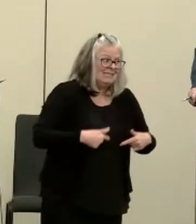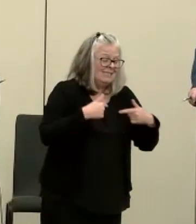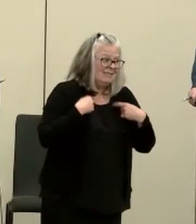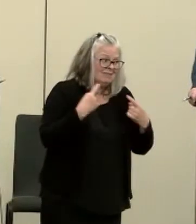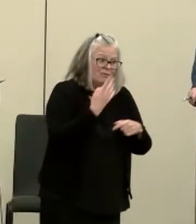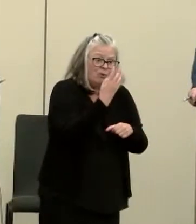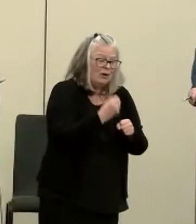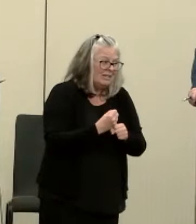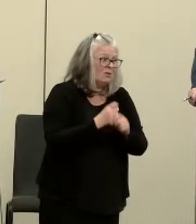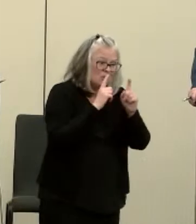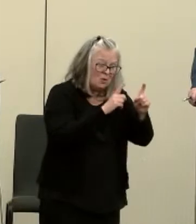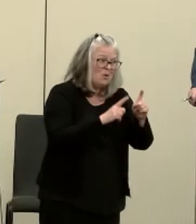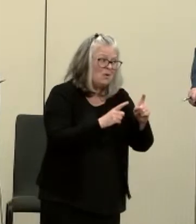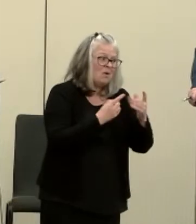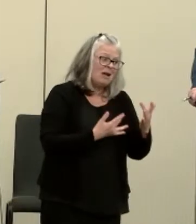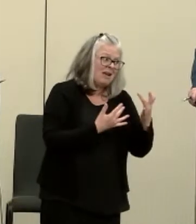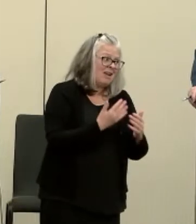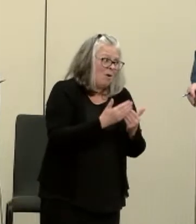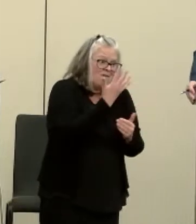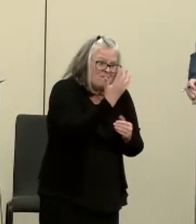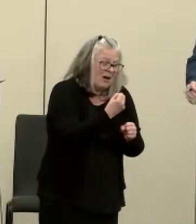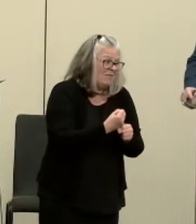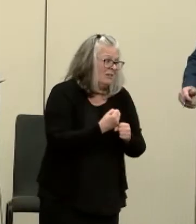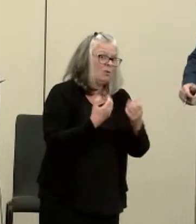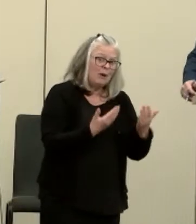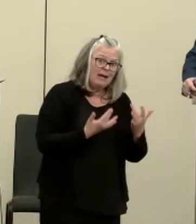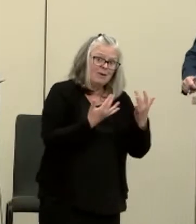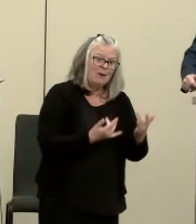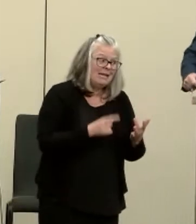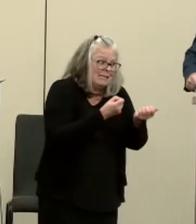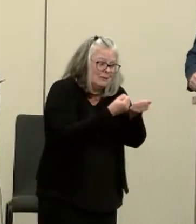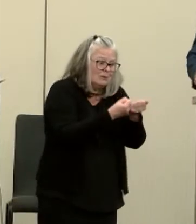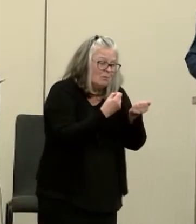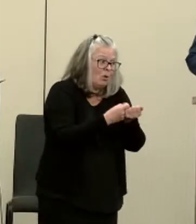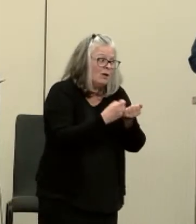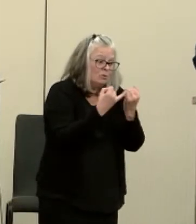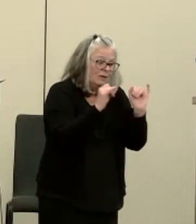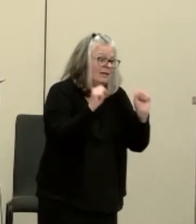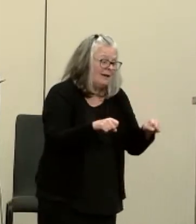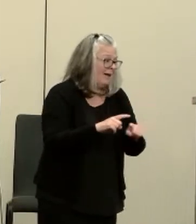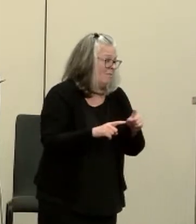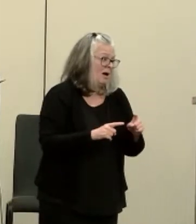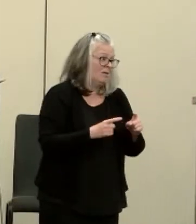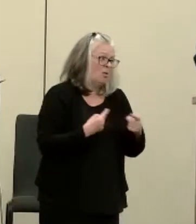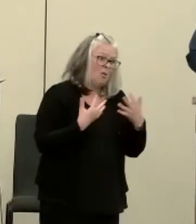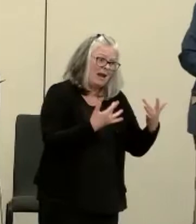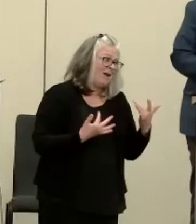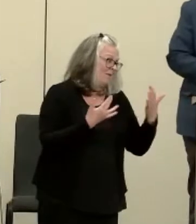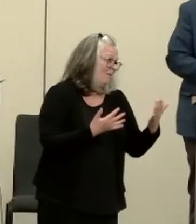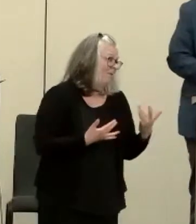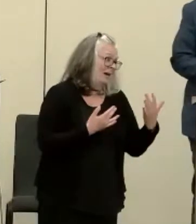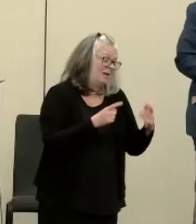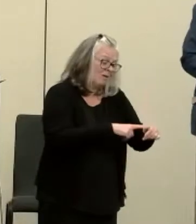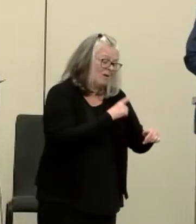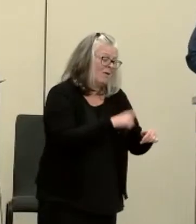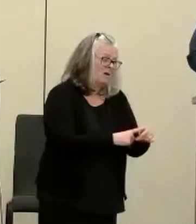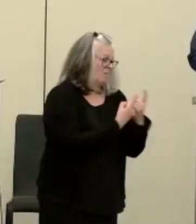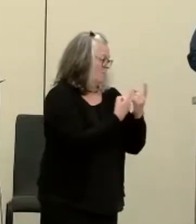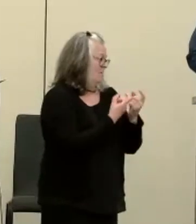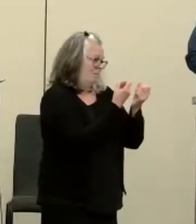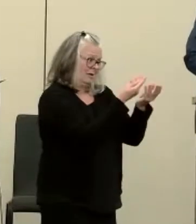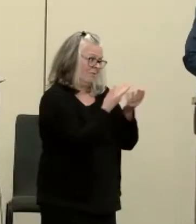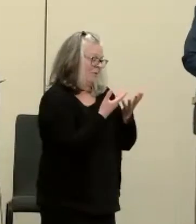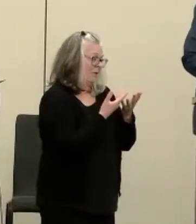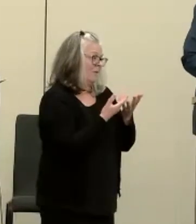4 years, almost 5 years, without the supports that they need to make that move. So that kind of investment in